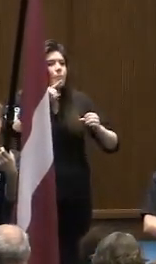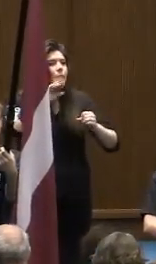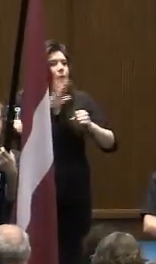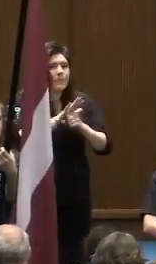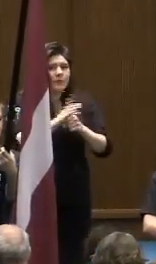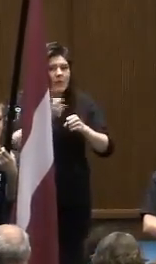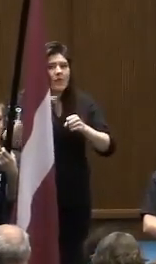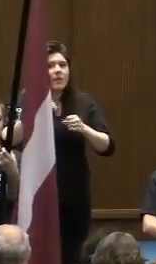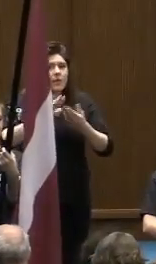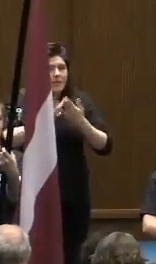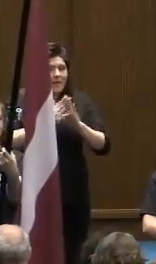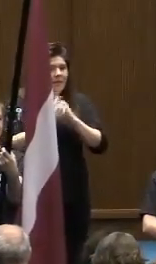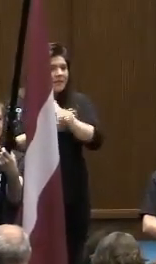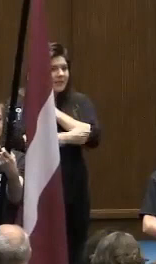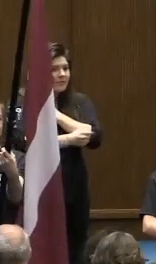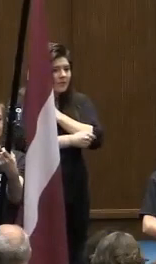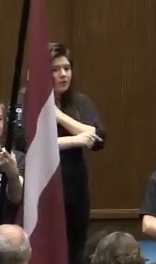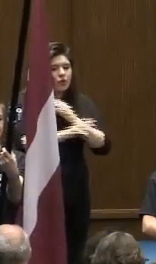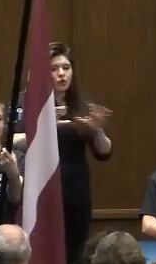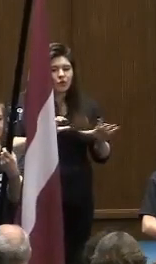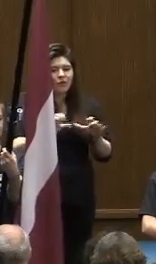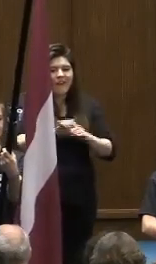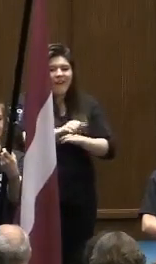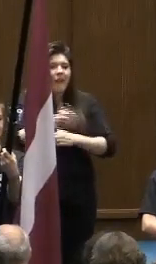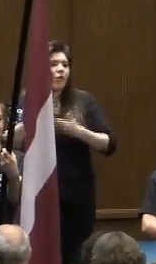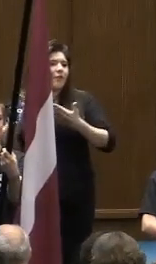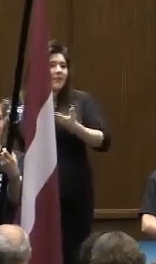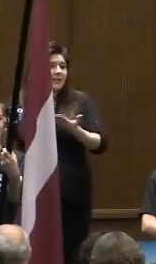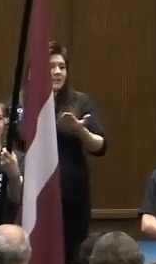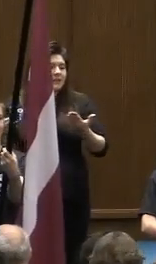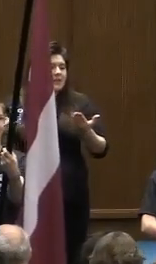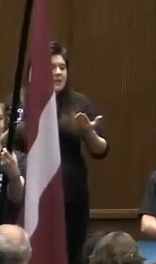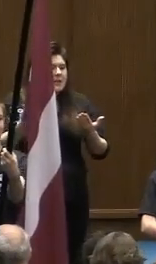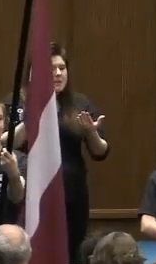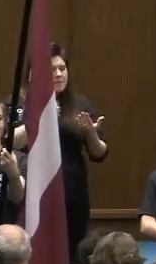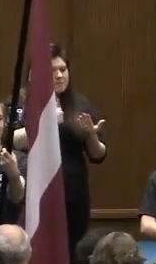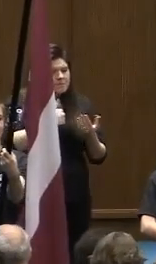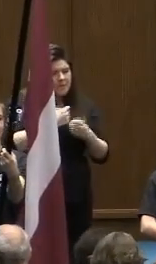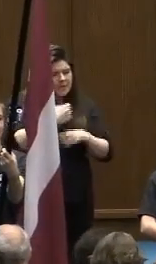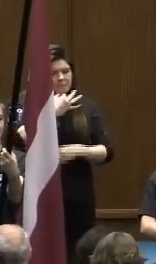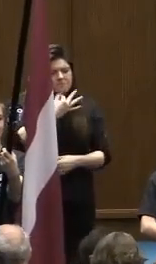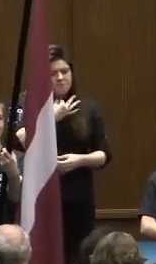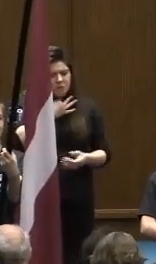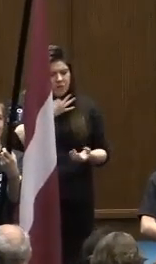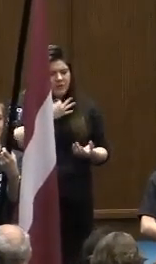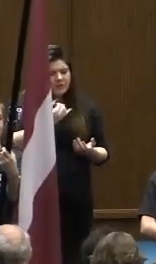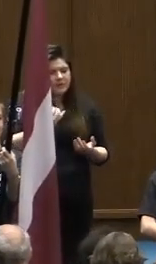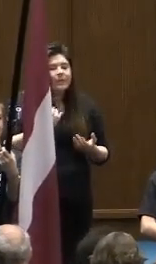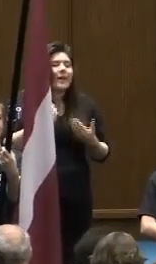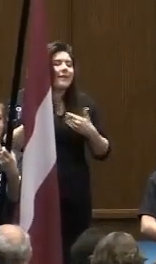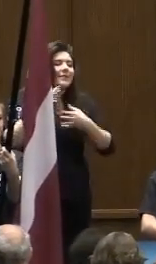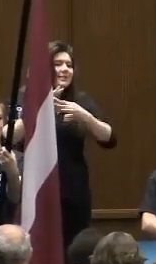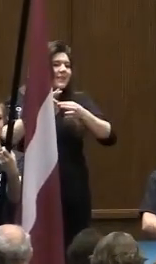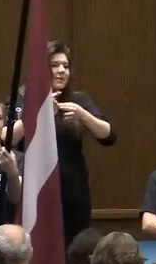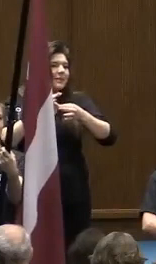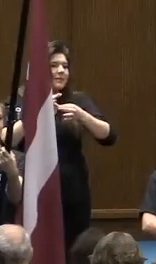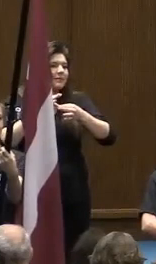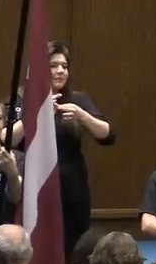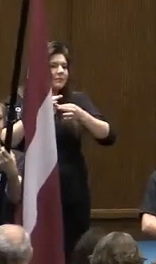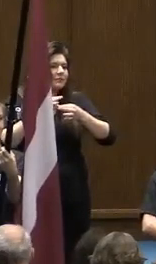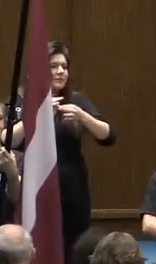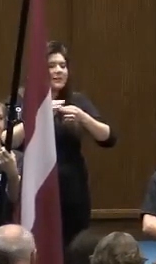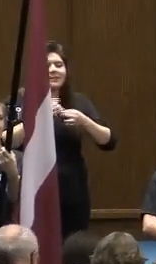to be tempted to do other things. And it makes me wonder, there's a statement that says, sometimes